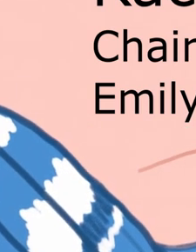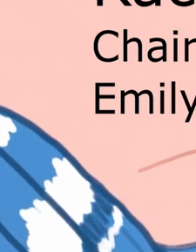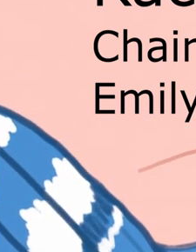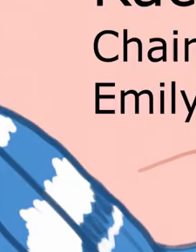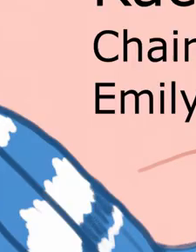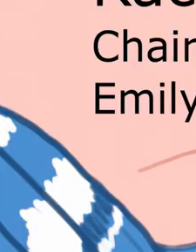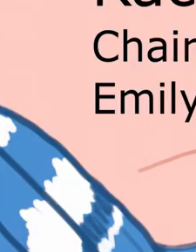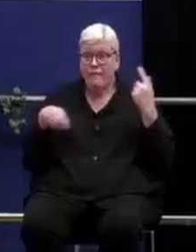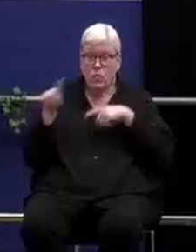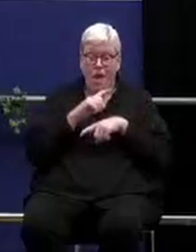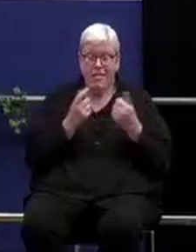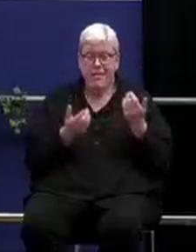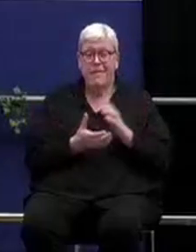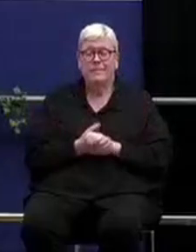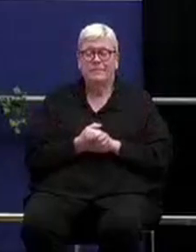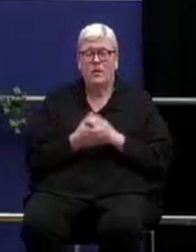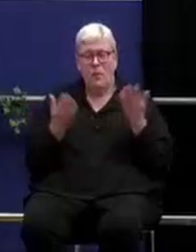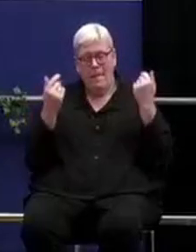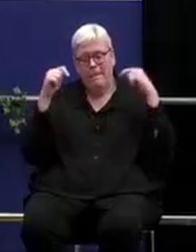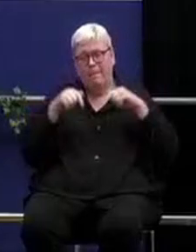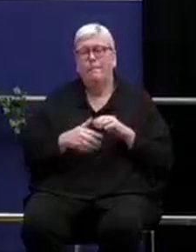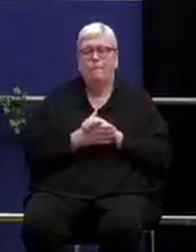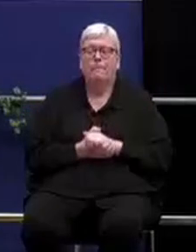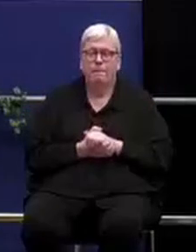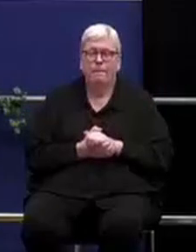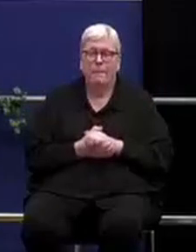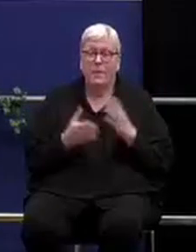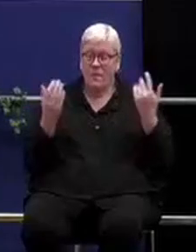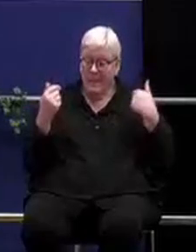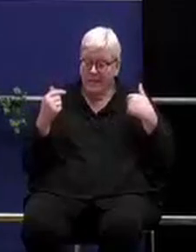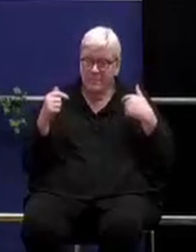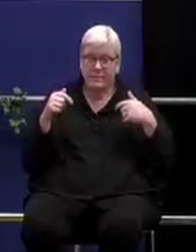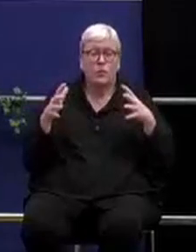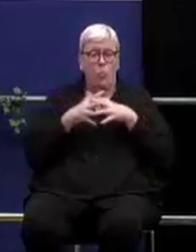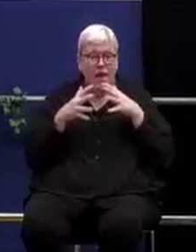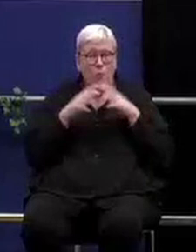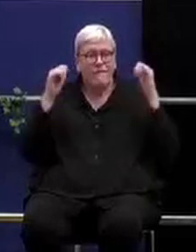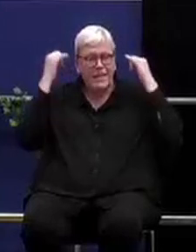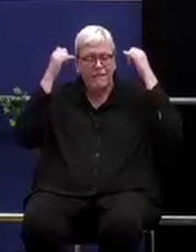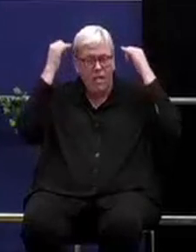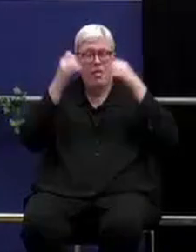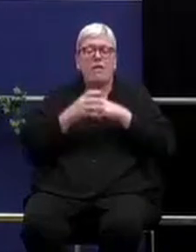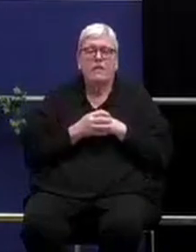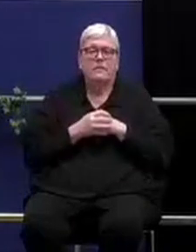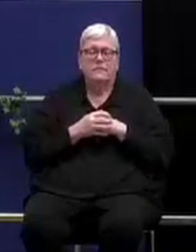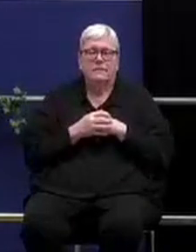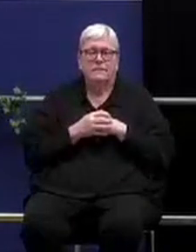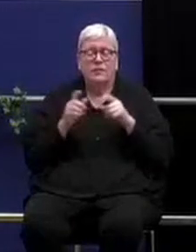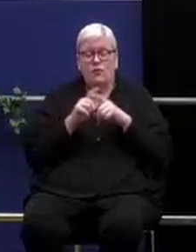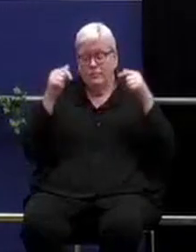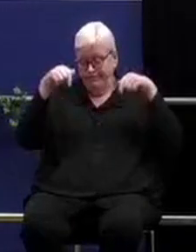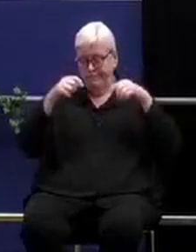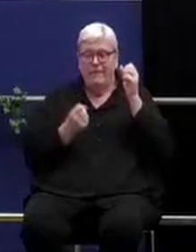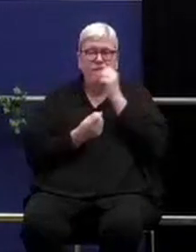Hello, everyone. Welcome. Welcome to the WayWORD Festival and also to